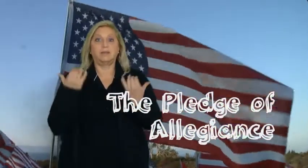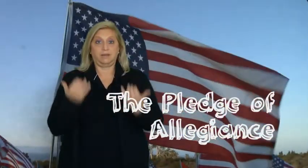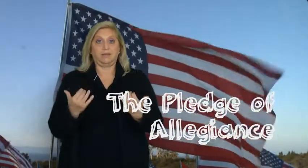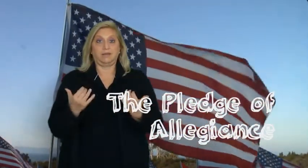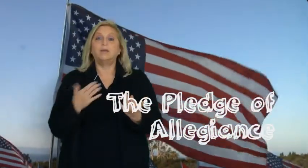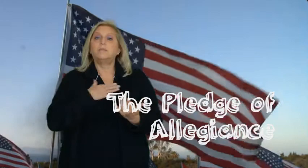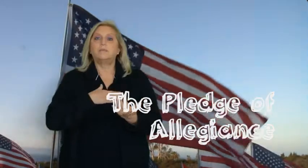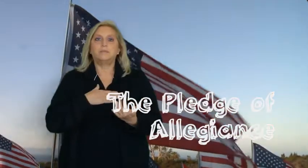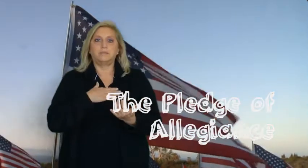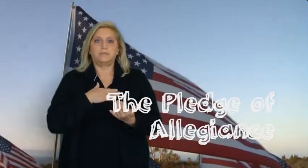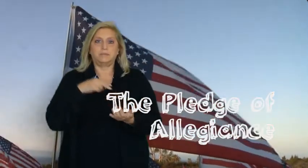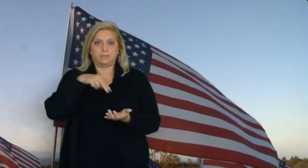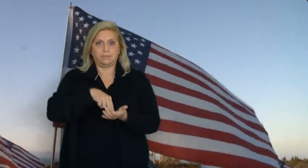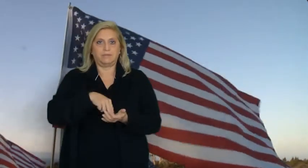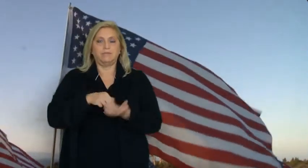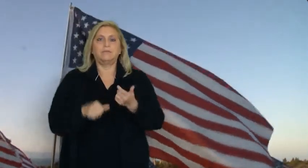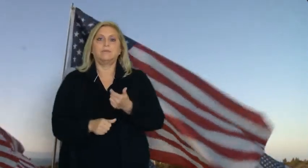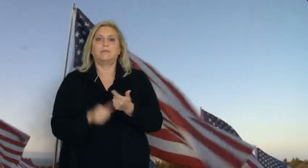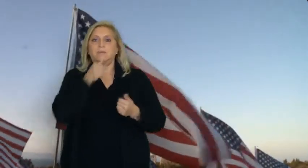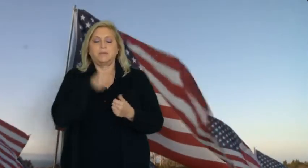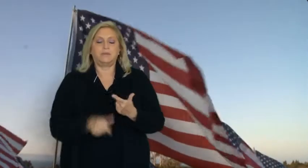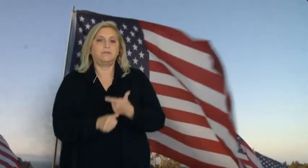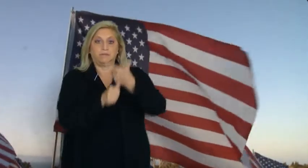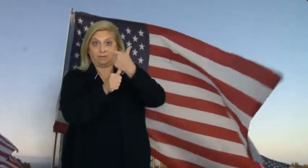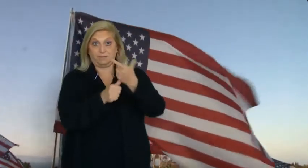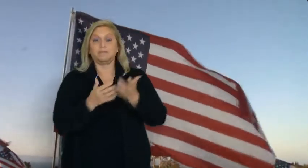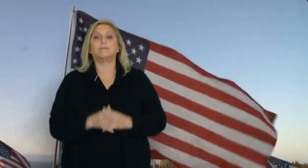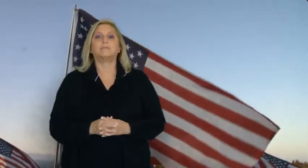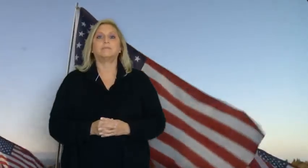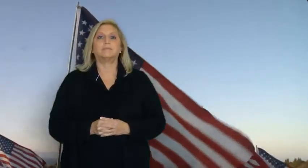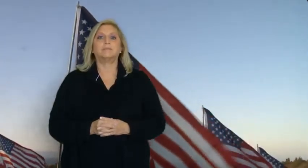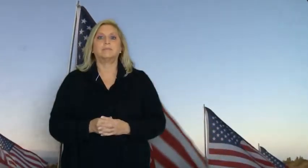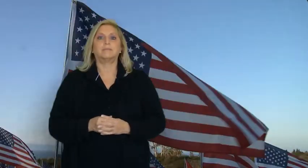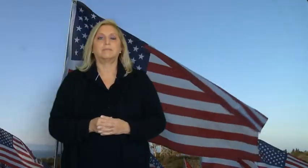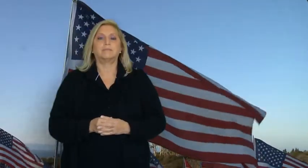At this time, we invite you to stand for the Pledge of Allegiance.